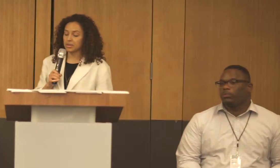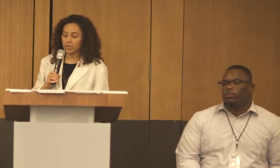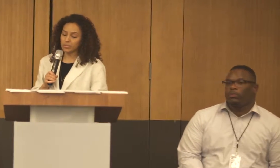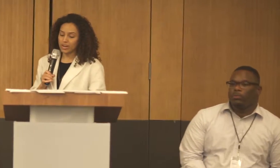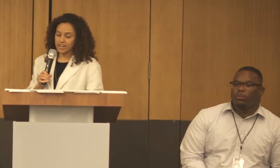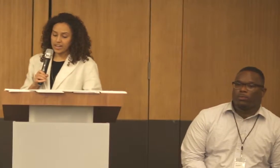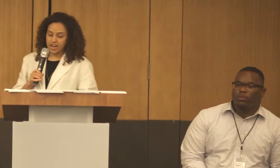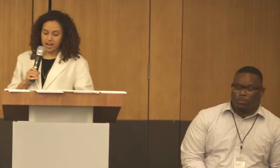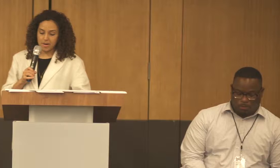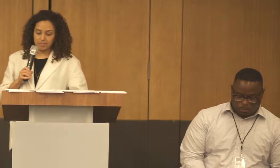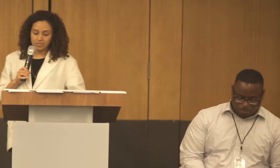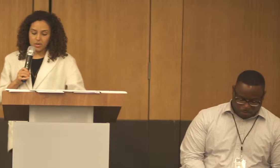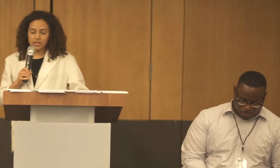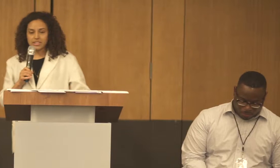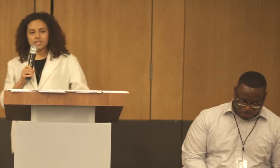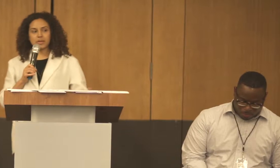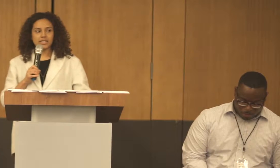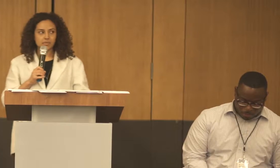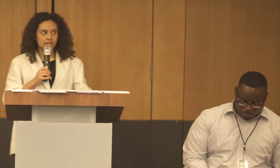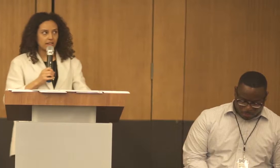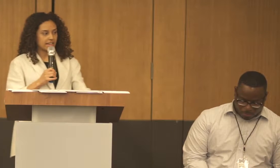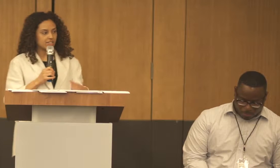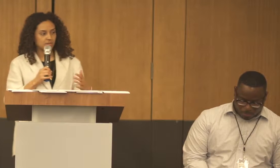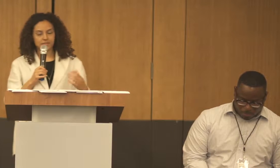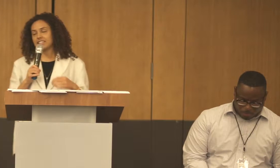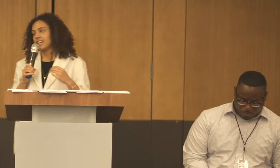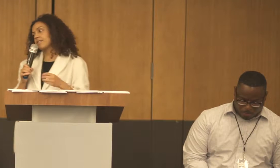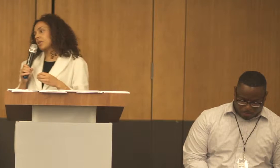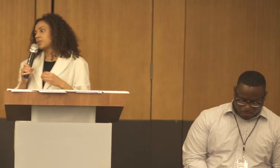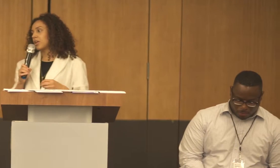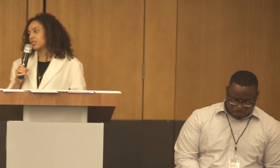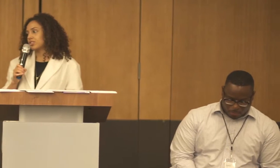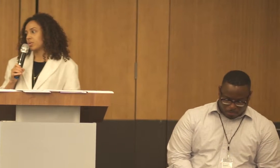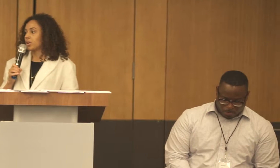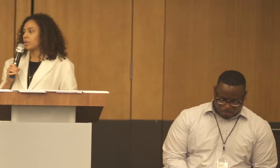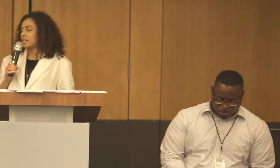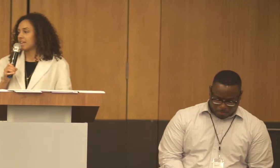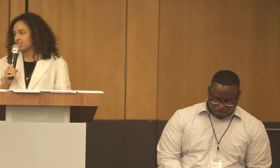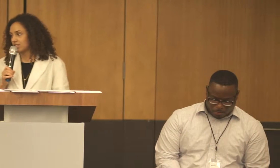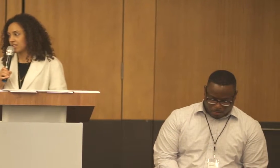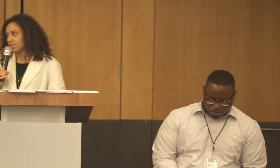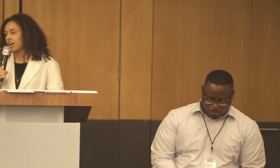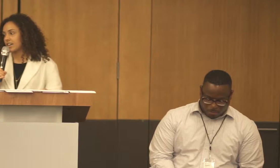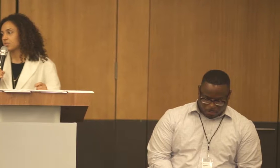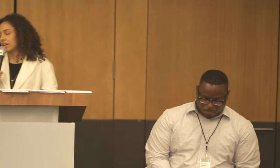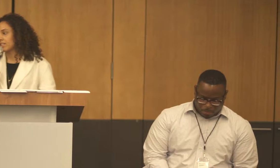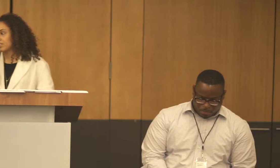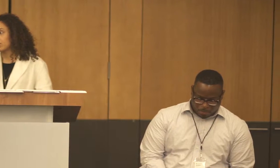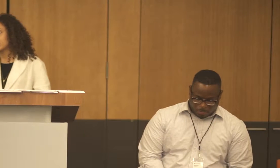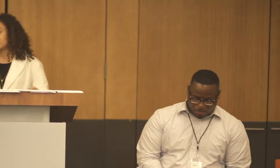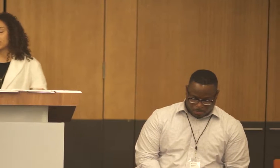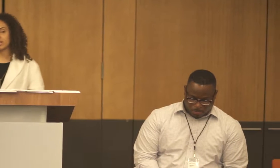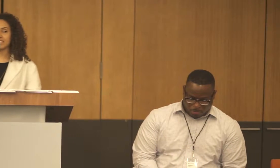really, really important point. What's the experience been like in terms of identifying which partners you're going to work with and making sure that they're aligned